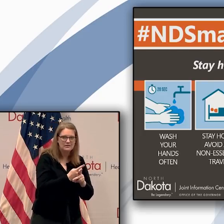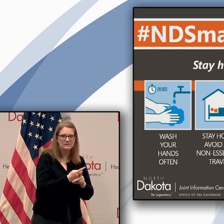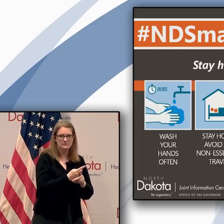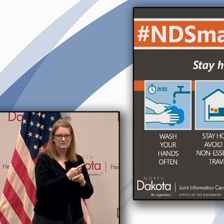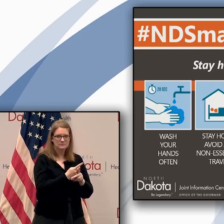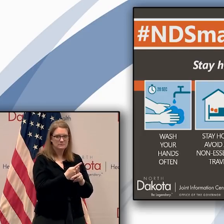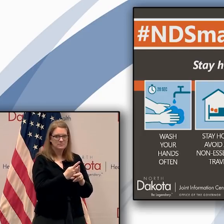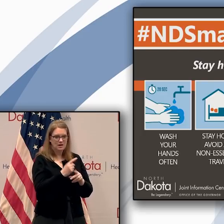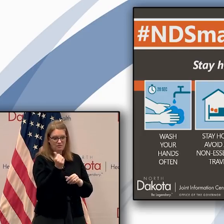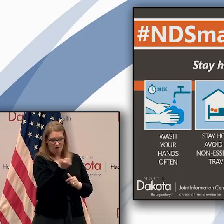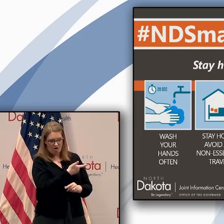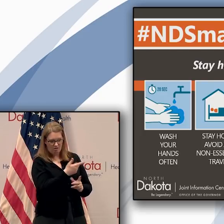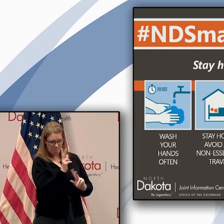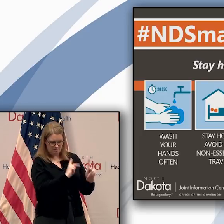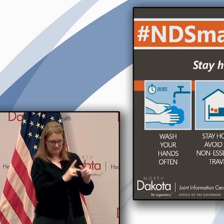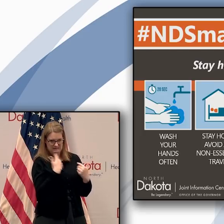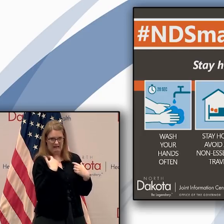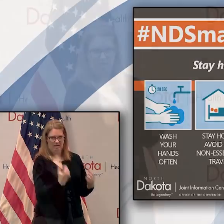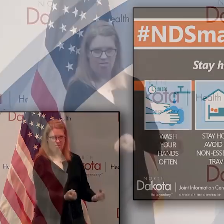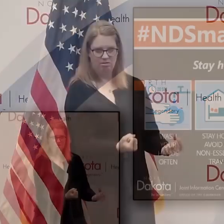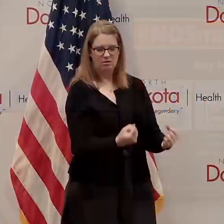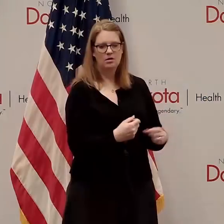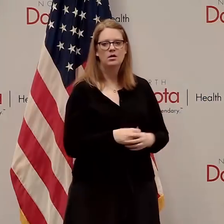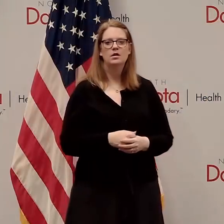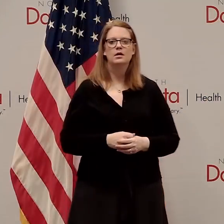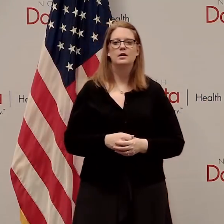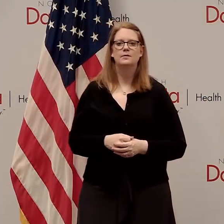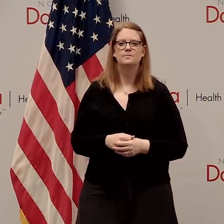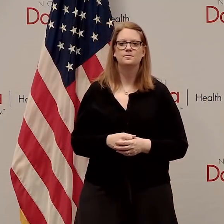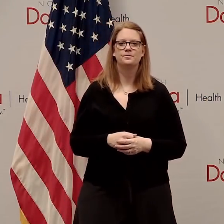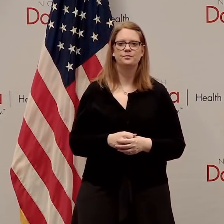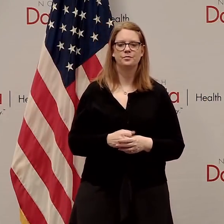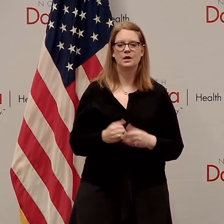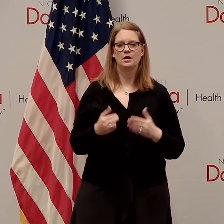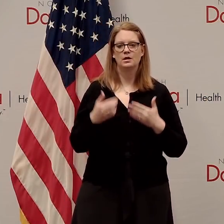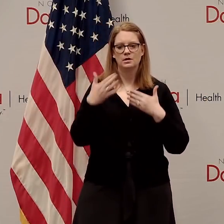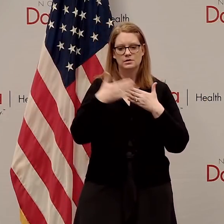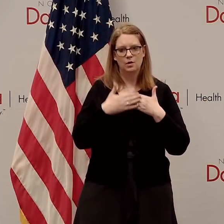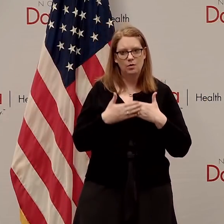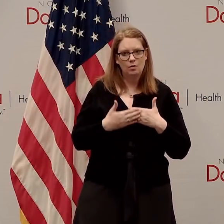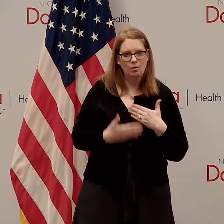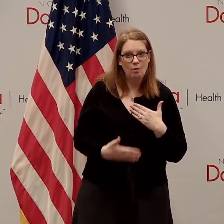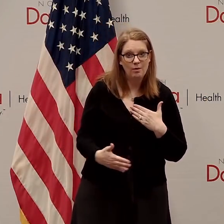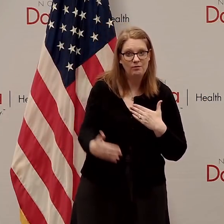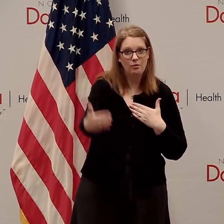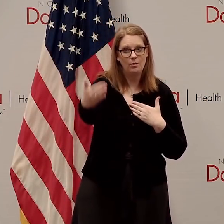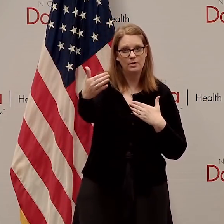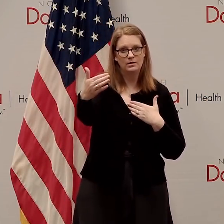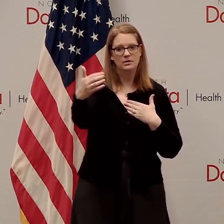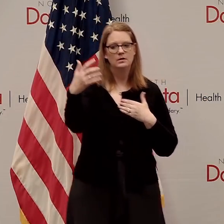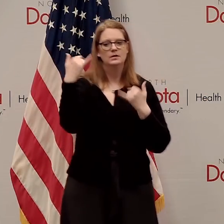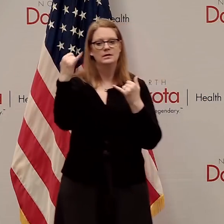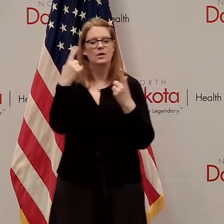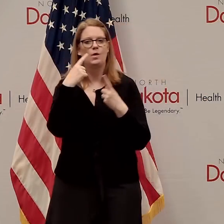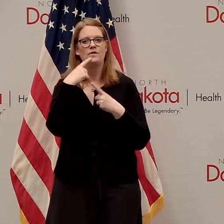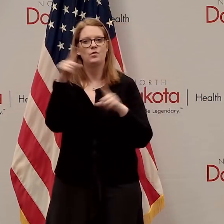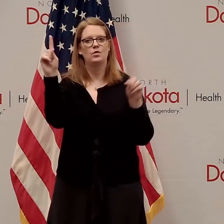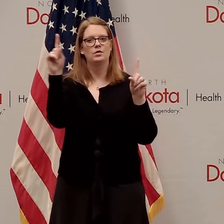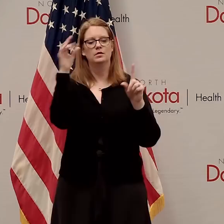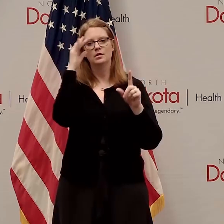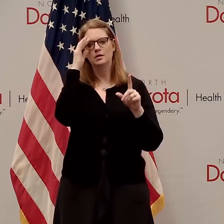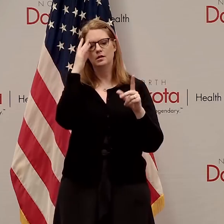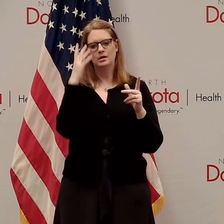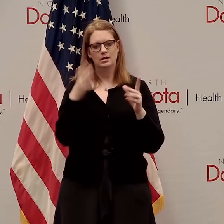work. Our plan is to, going forward from here, so we've announced that